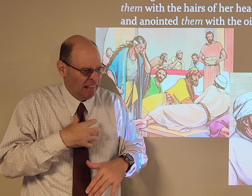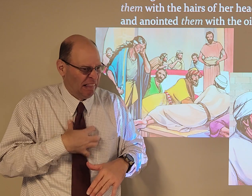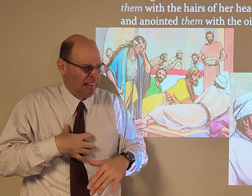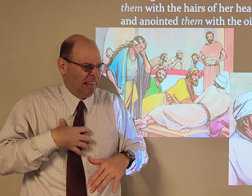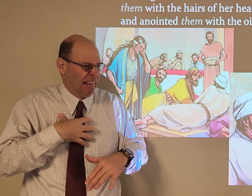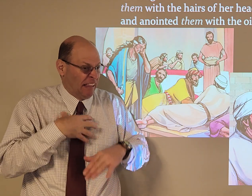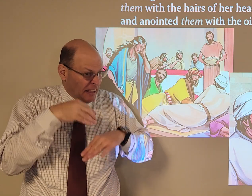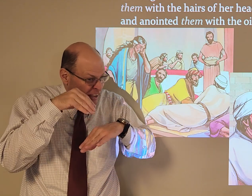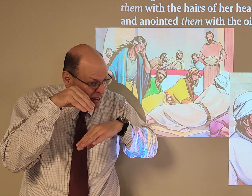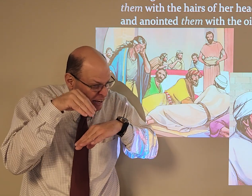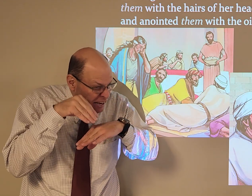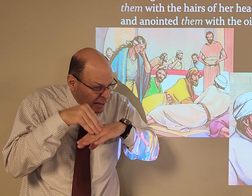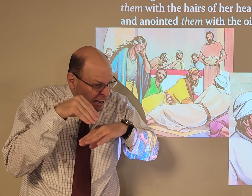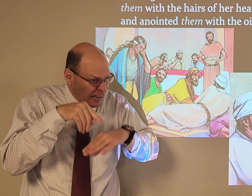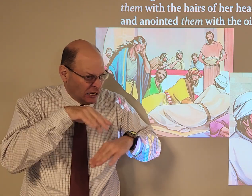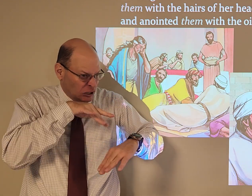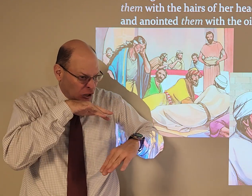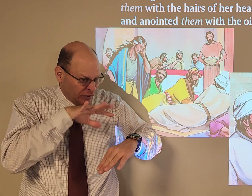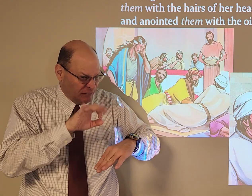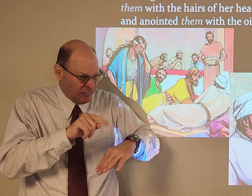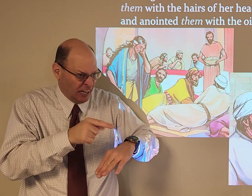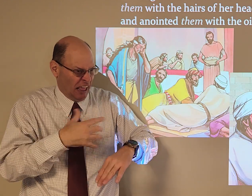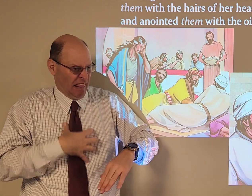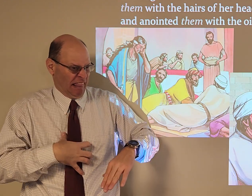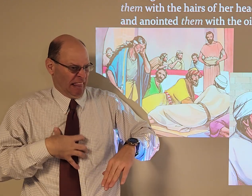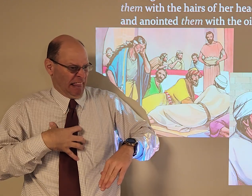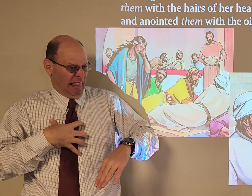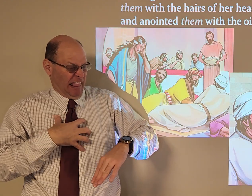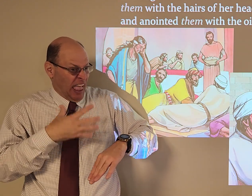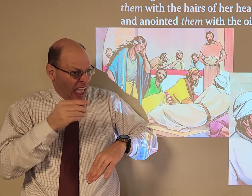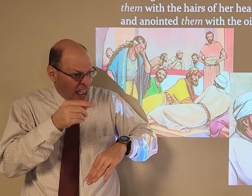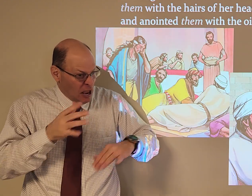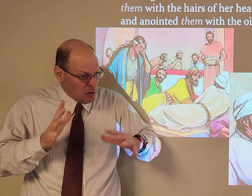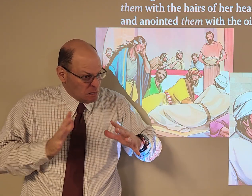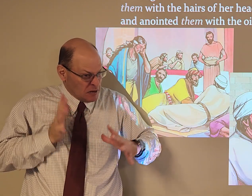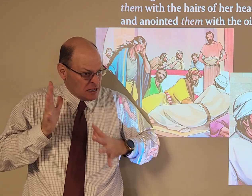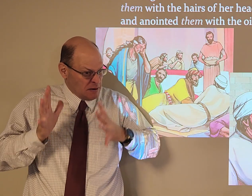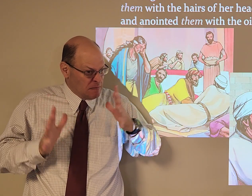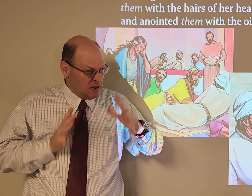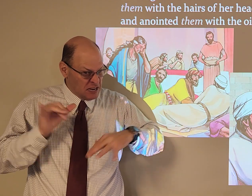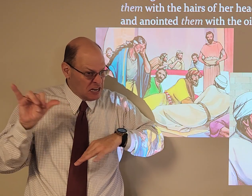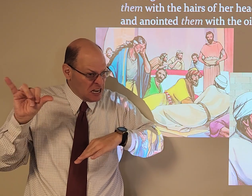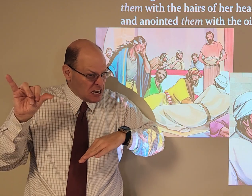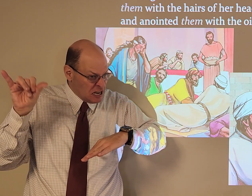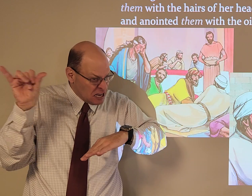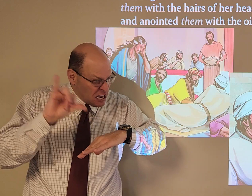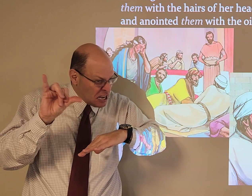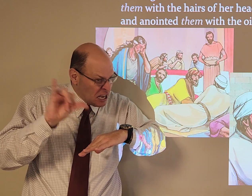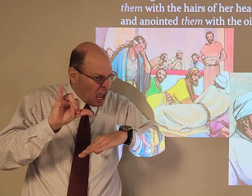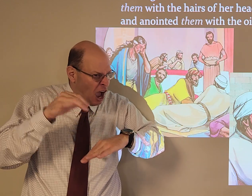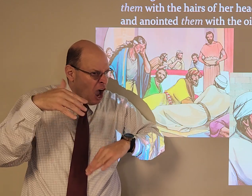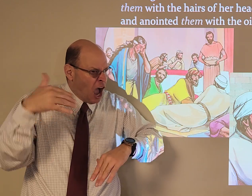she was grieving. She was wanting forgiveness. She came to Jesus because she